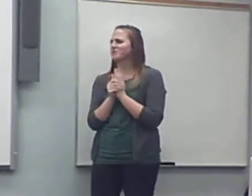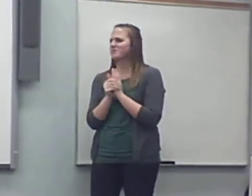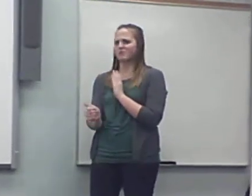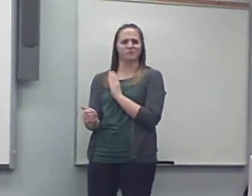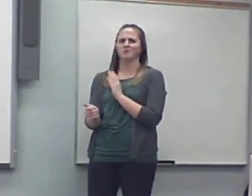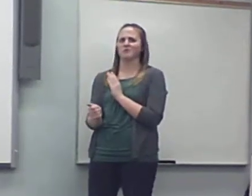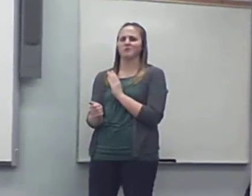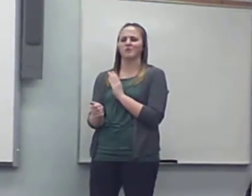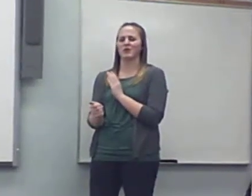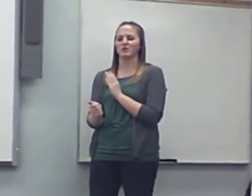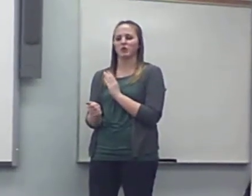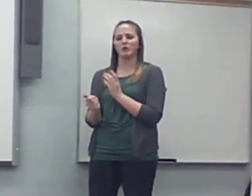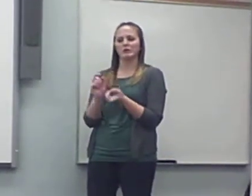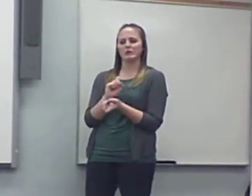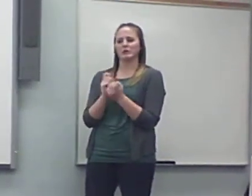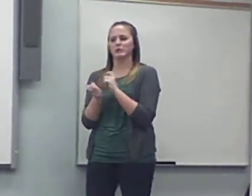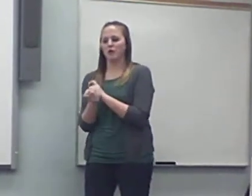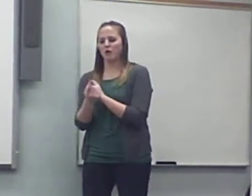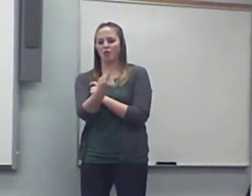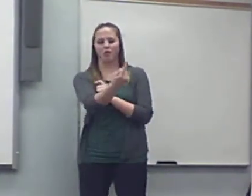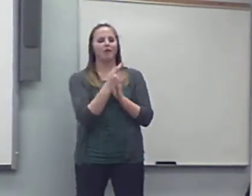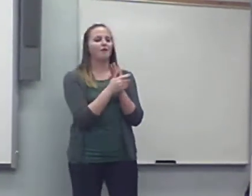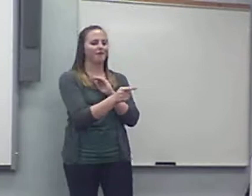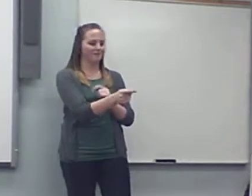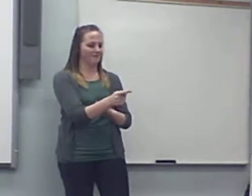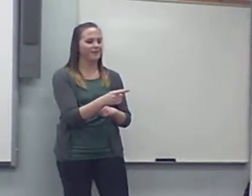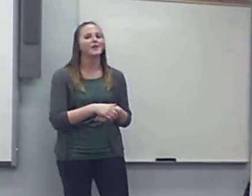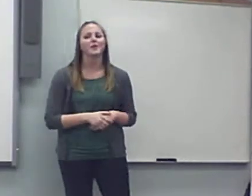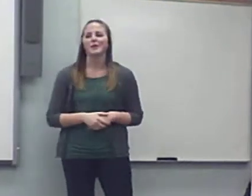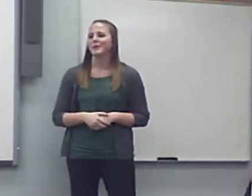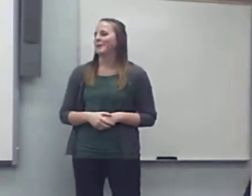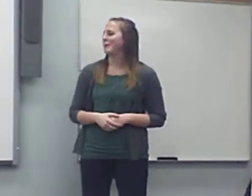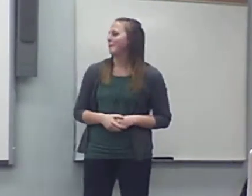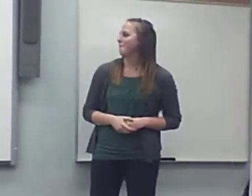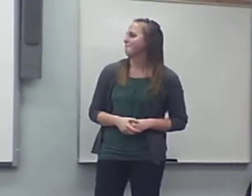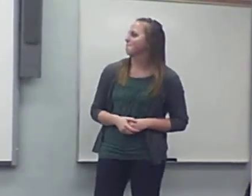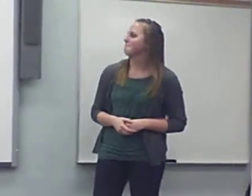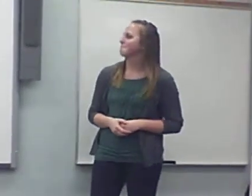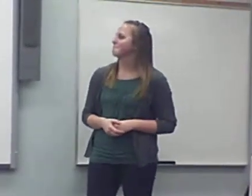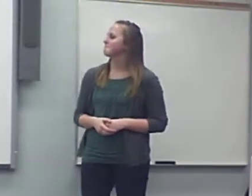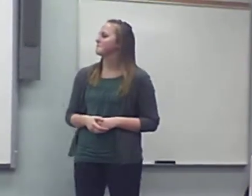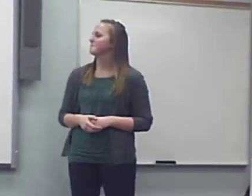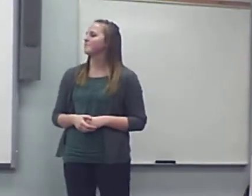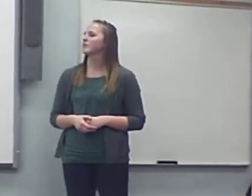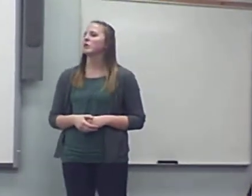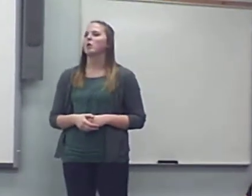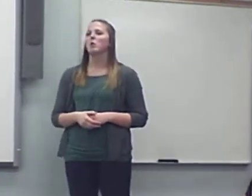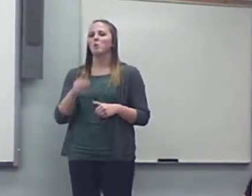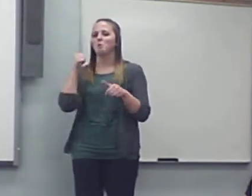This, thank you. So, taking a look at that history, right, and taking a look at where